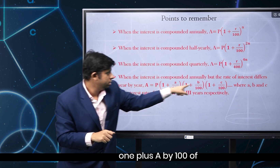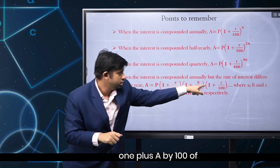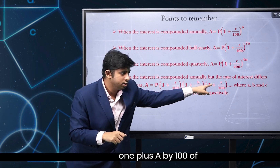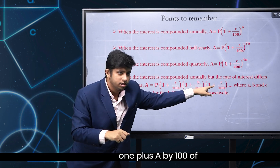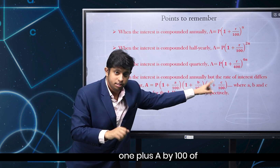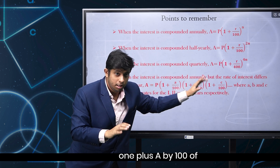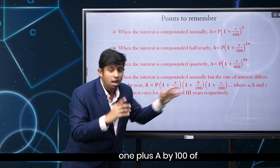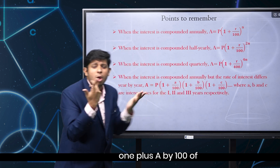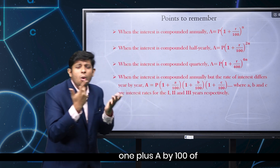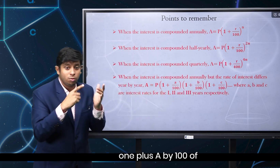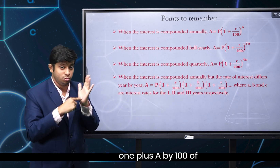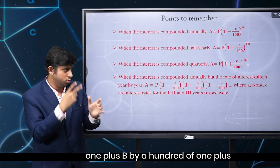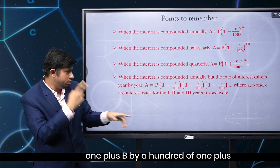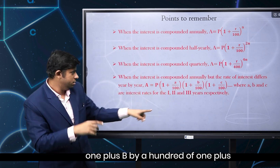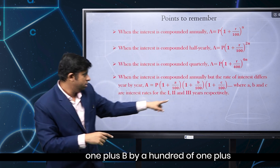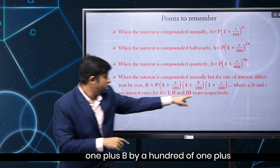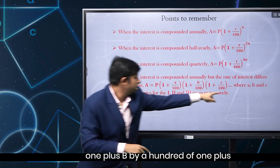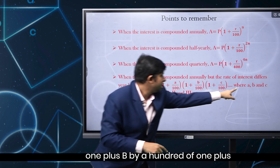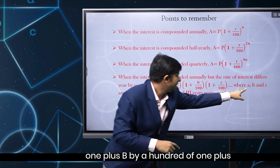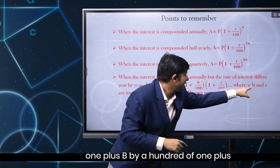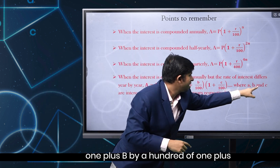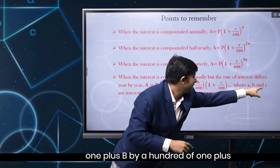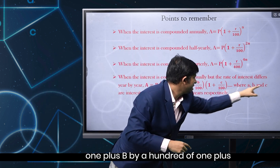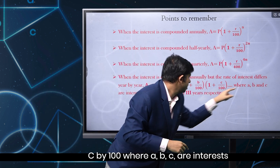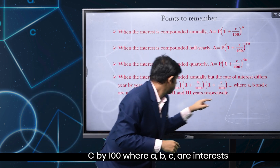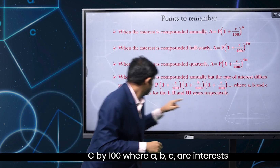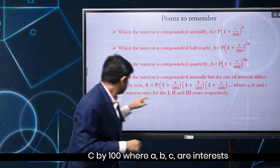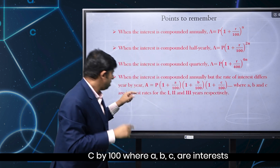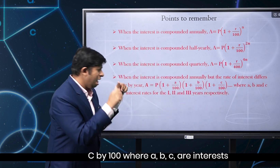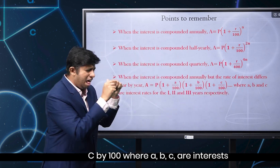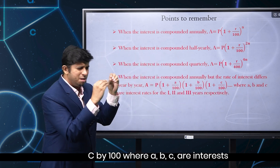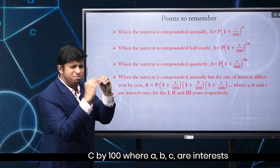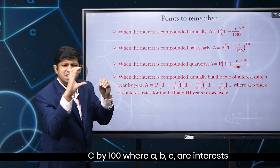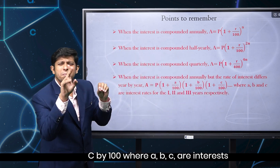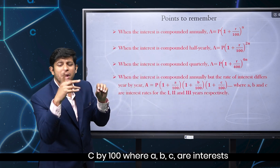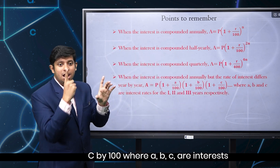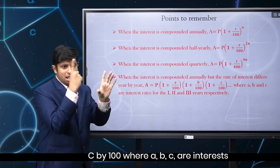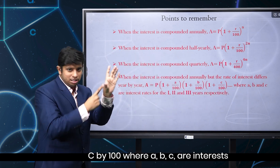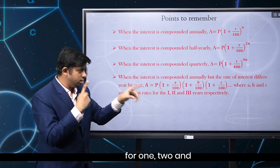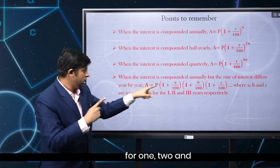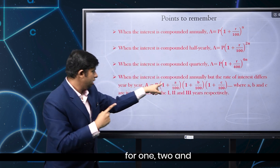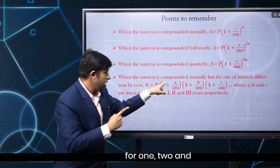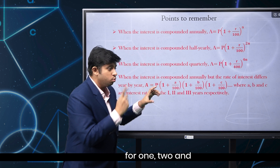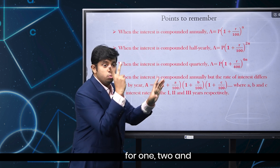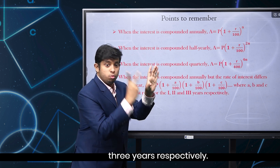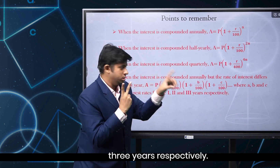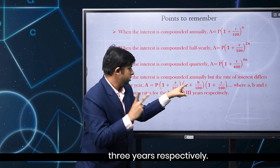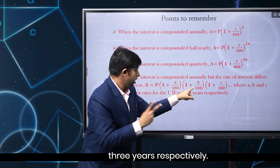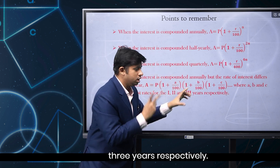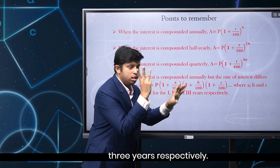by 100 of 1 plus B by 100 of 1 plus C by 100, where A, B, C are interests for 1, 2 and 3 years